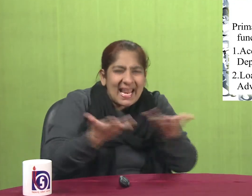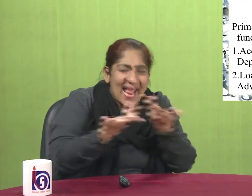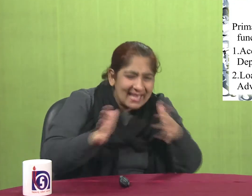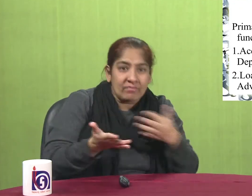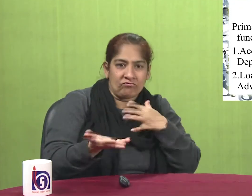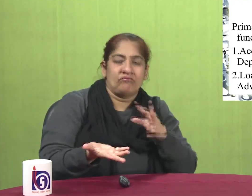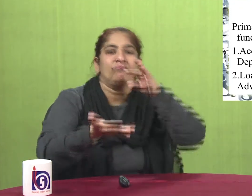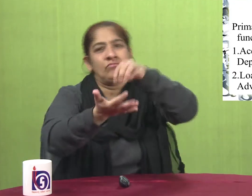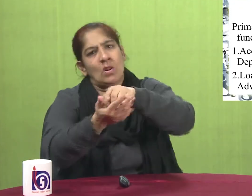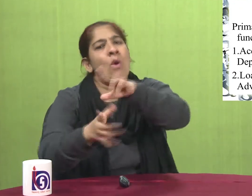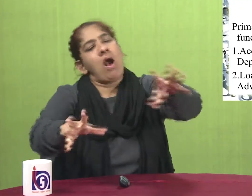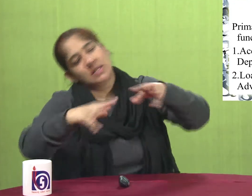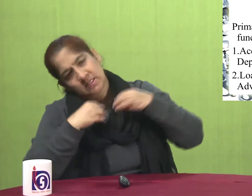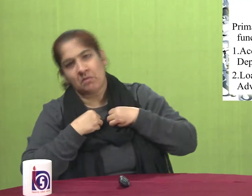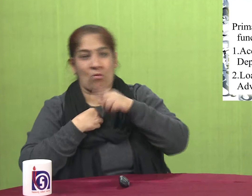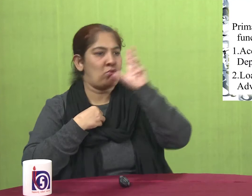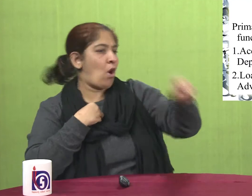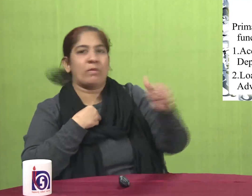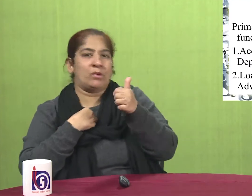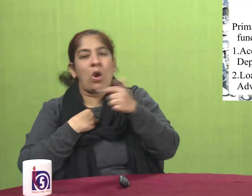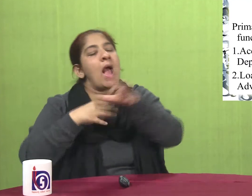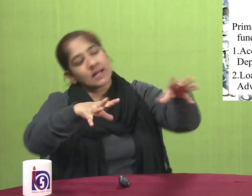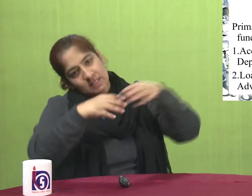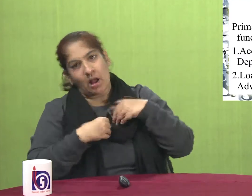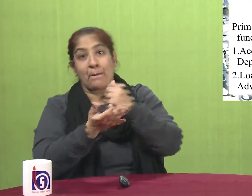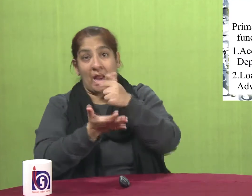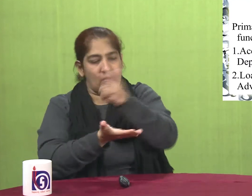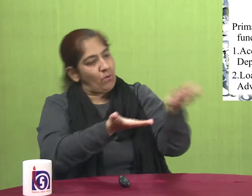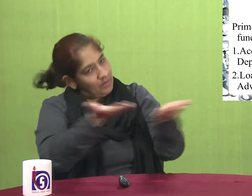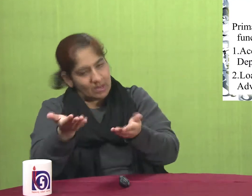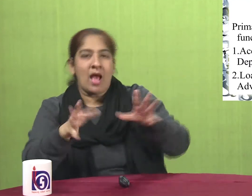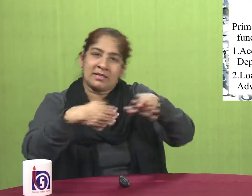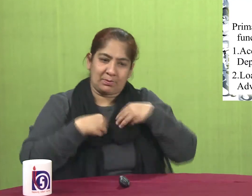accept deposits. You can always deposits and they will never say no.